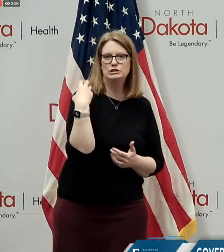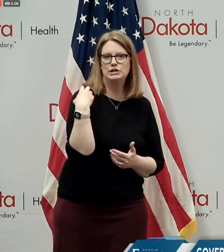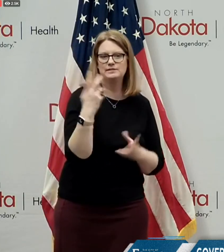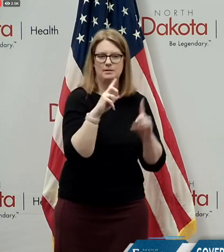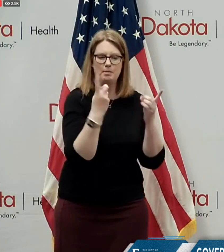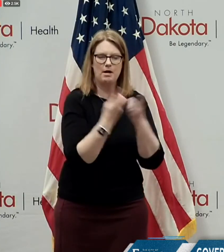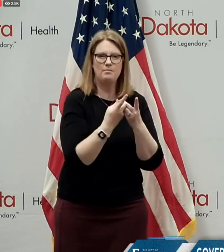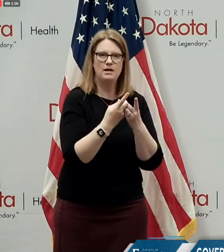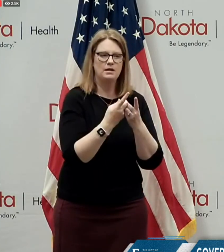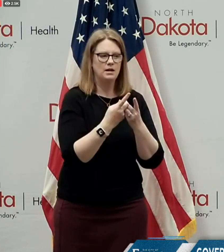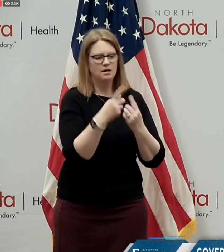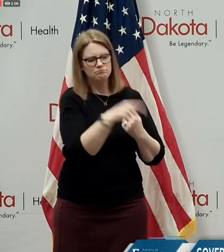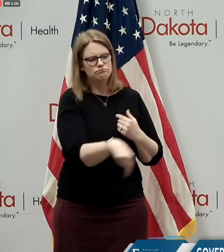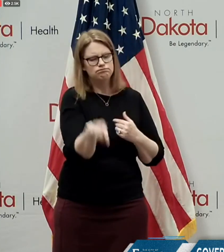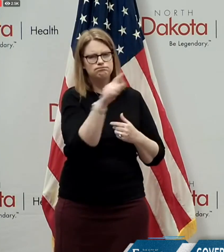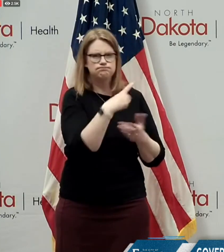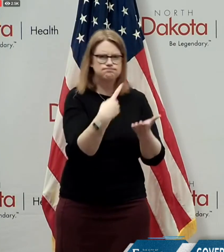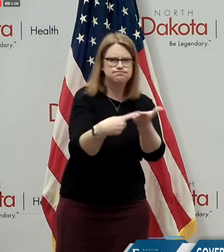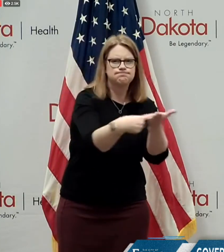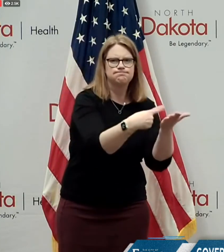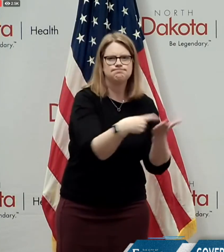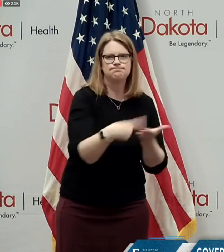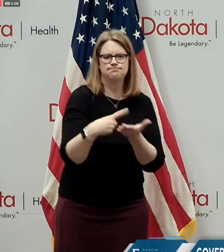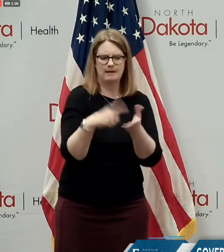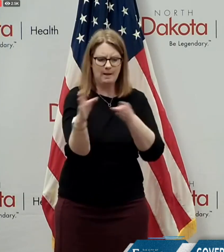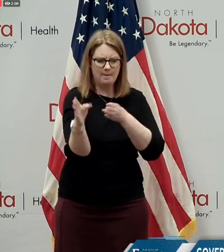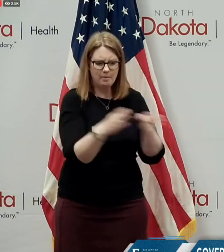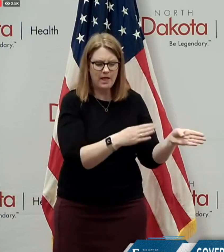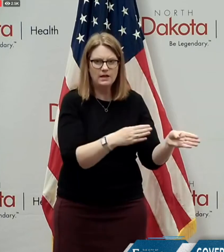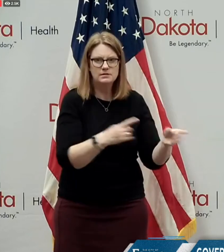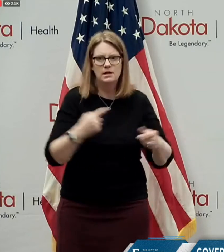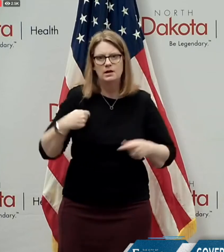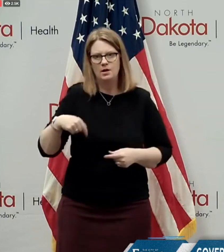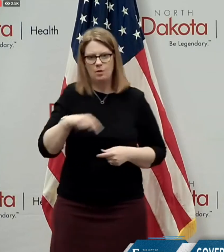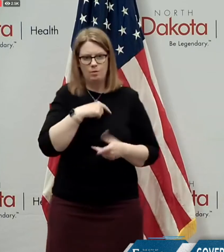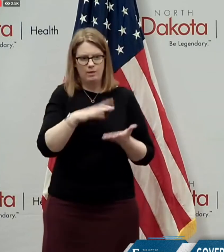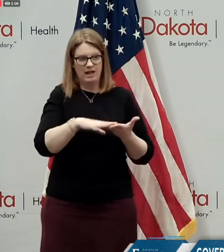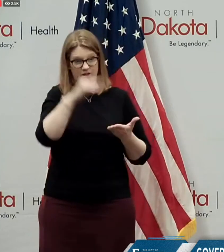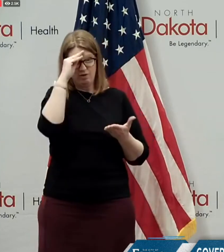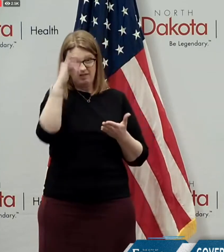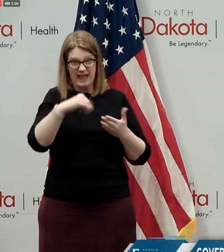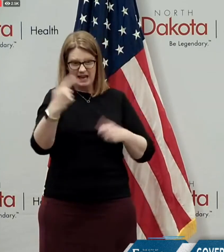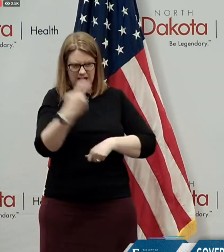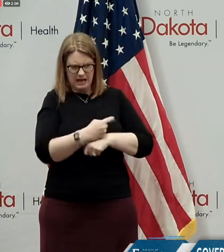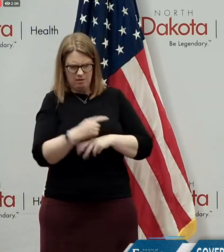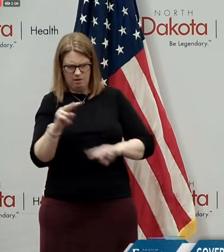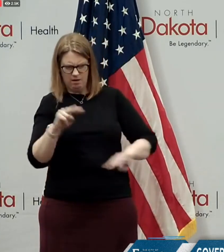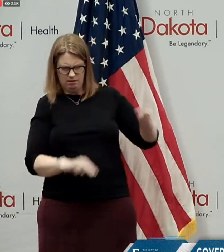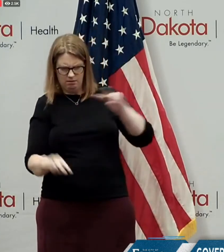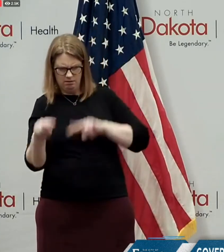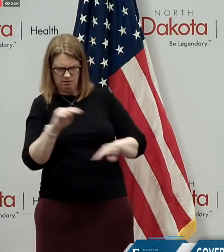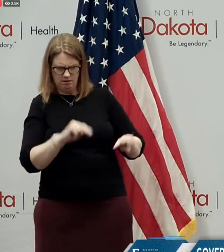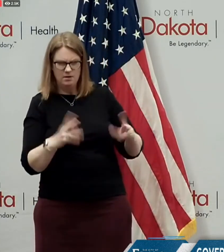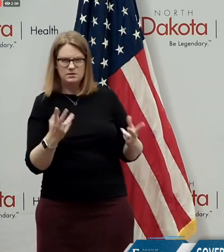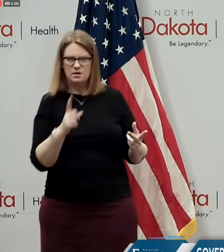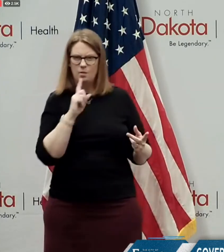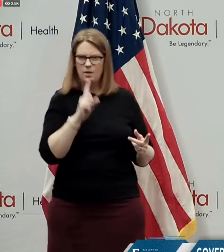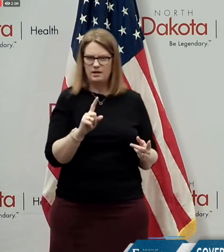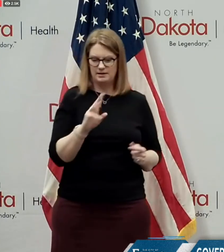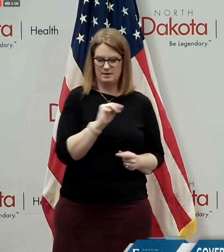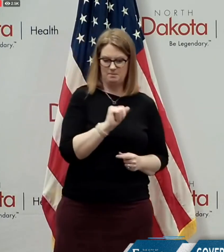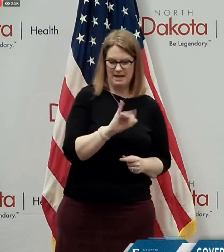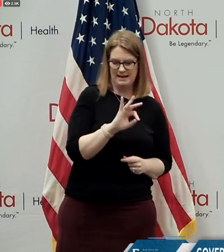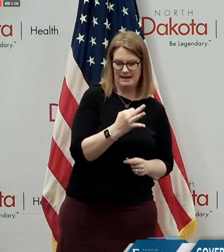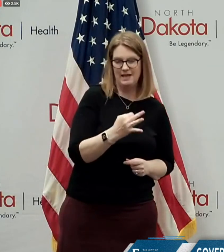departments, everybody came up with the plans and followed everything that we learned from that day. So from May 9th to even yesterday